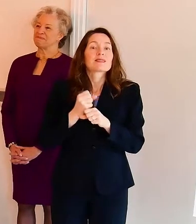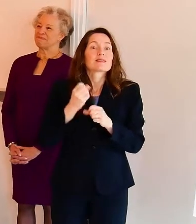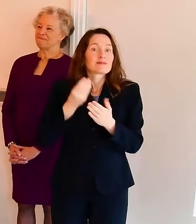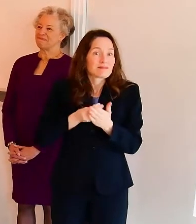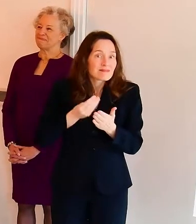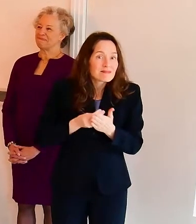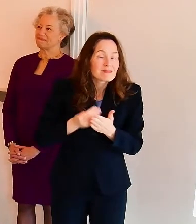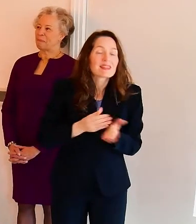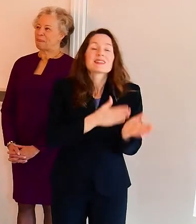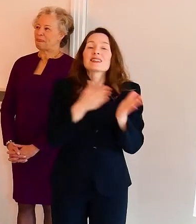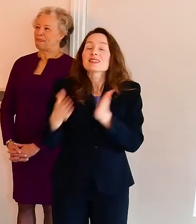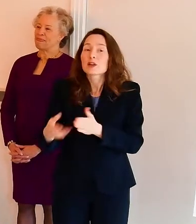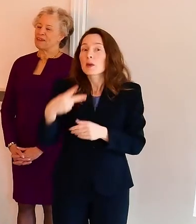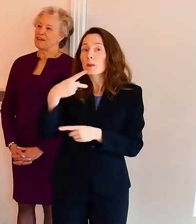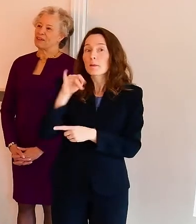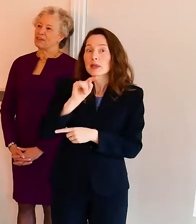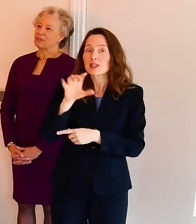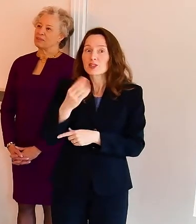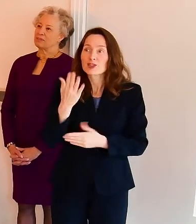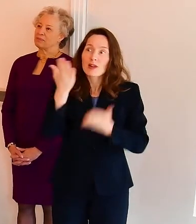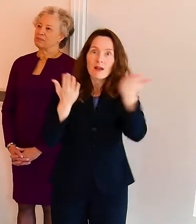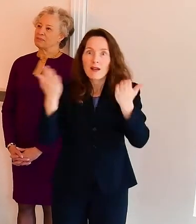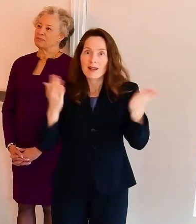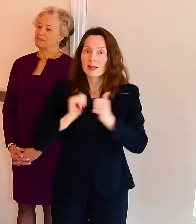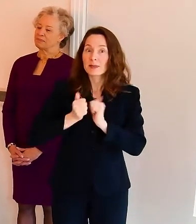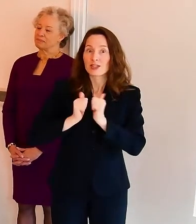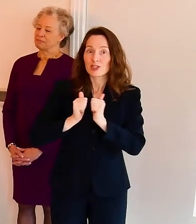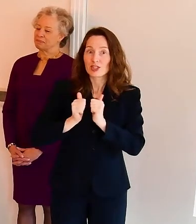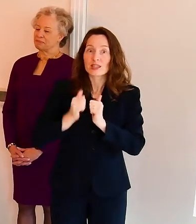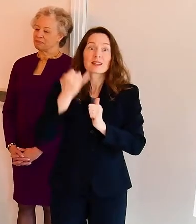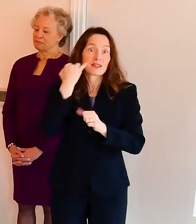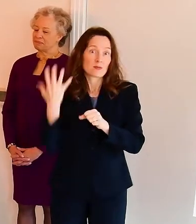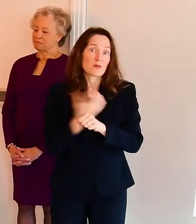very pleased to see, actually were awarded